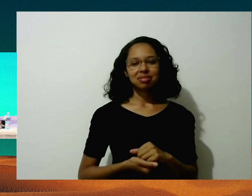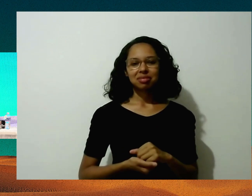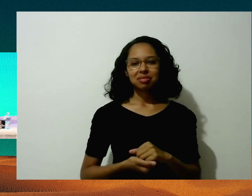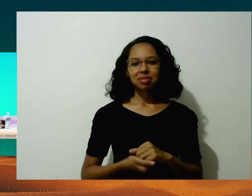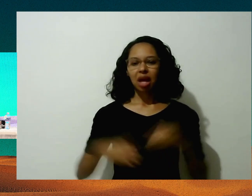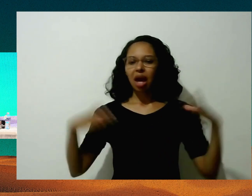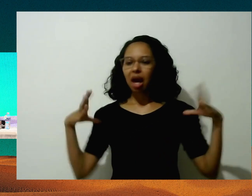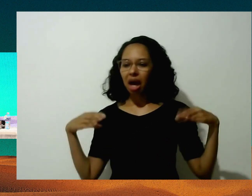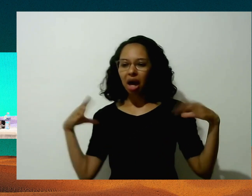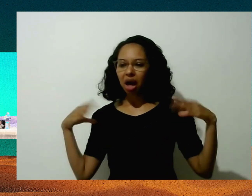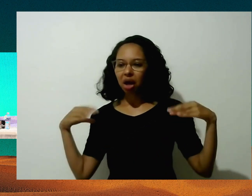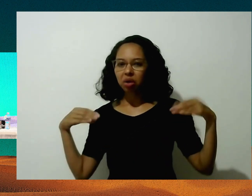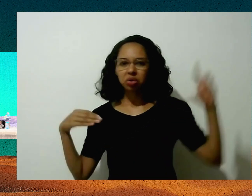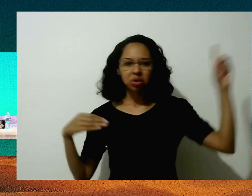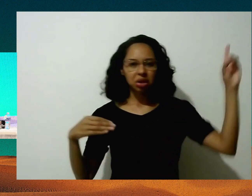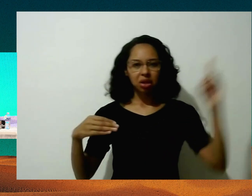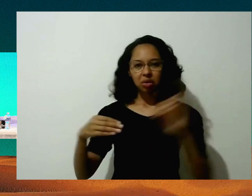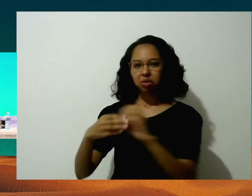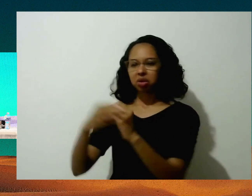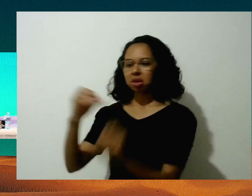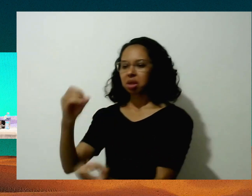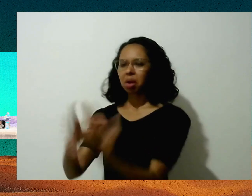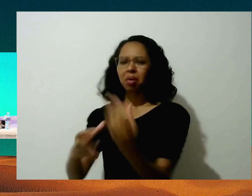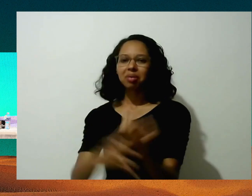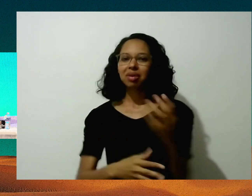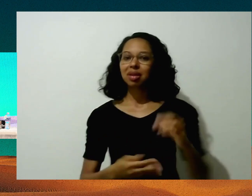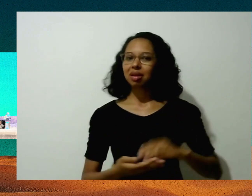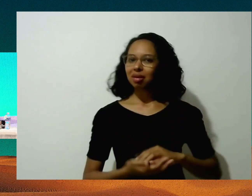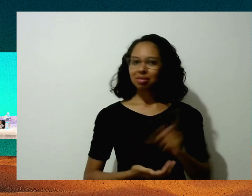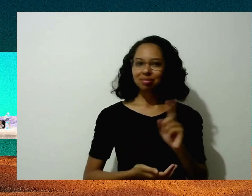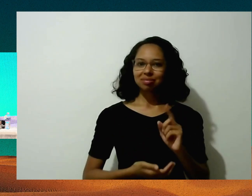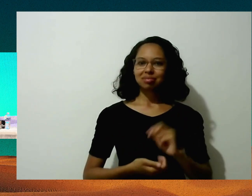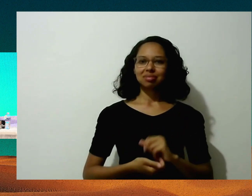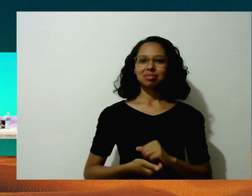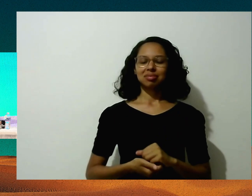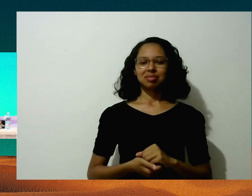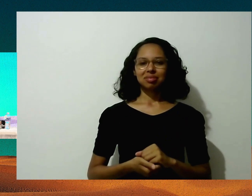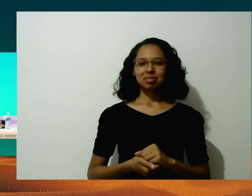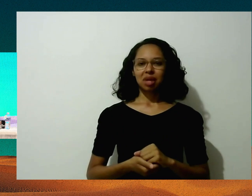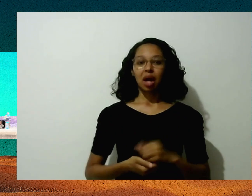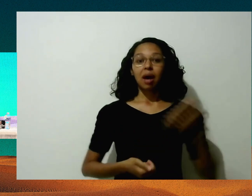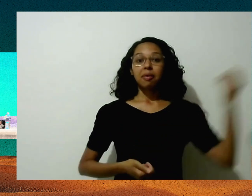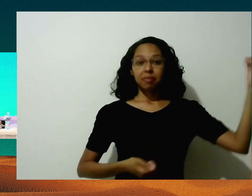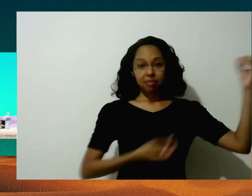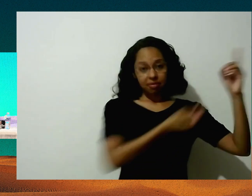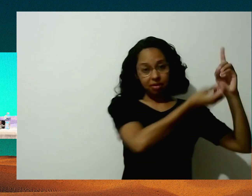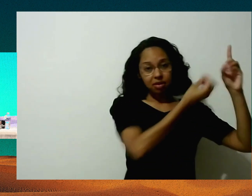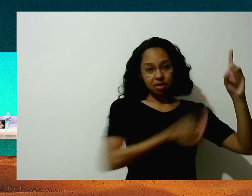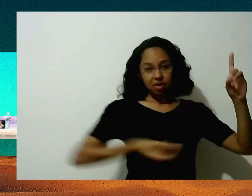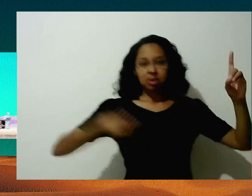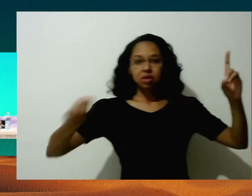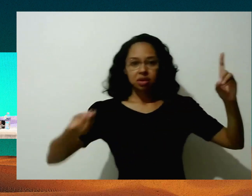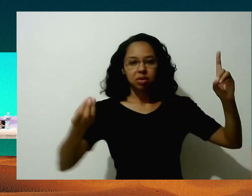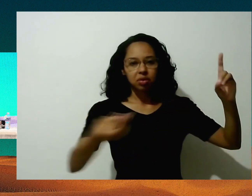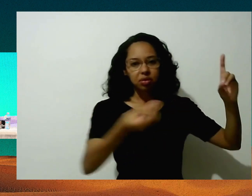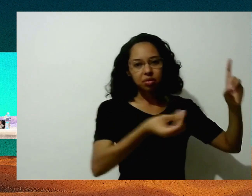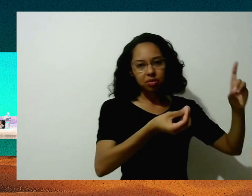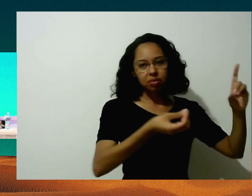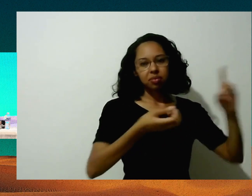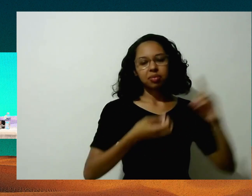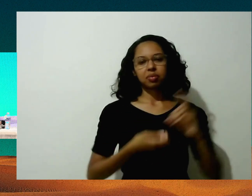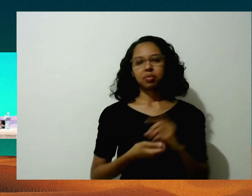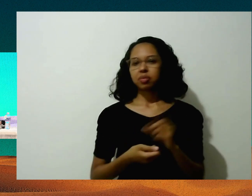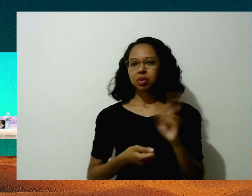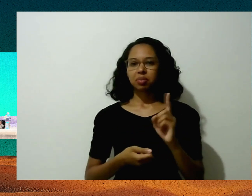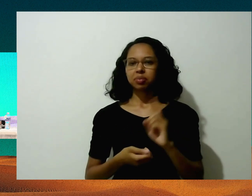por Deus No angel has been begotten com a by vida God, de Deus. with God's life. E outra vez eu